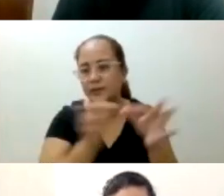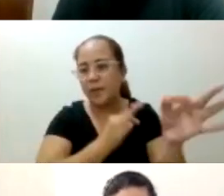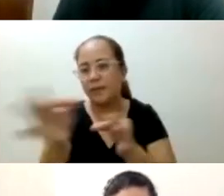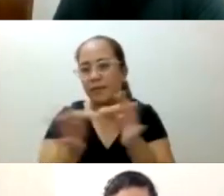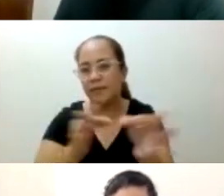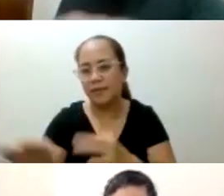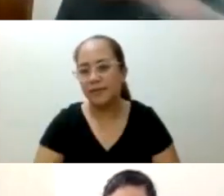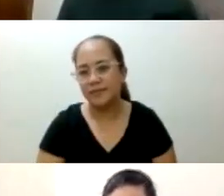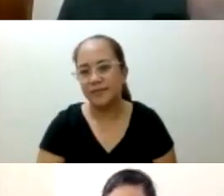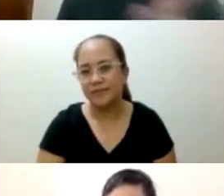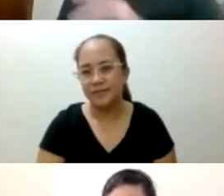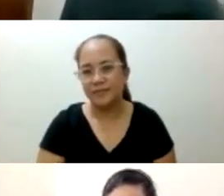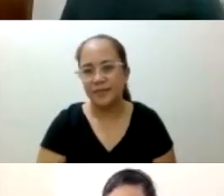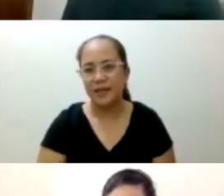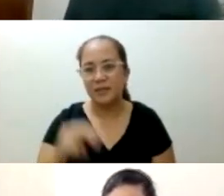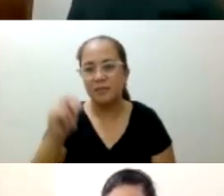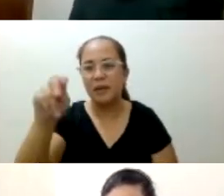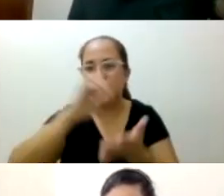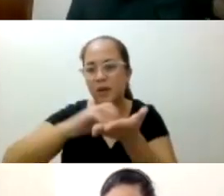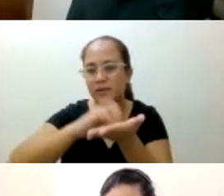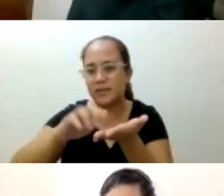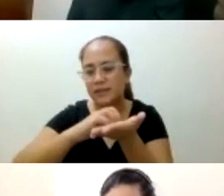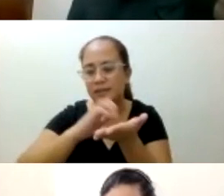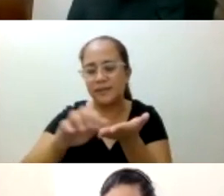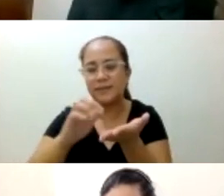So you need to practice